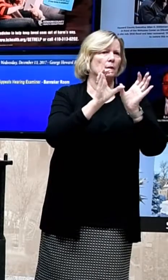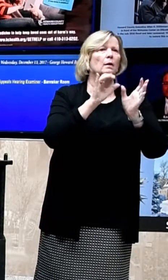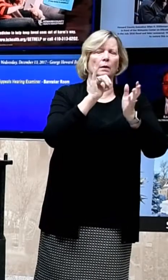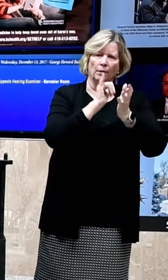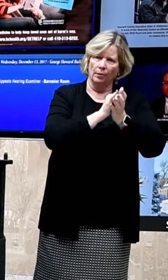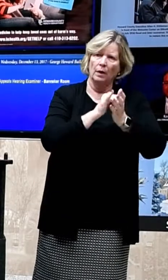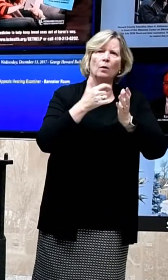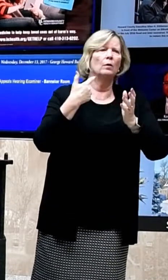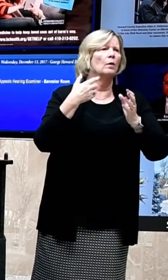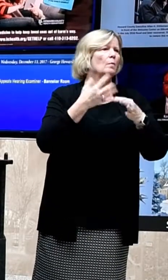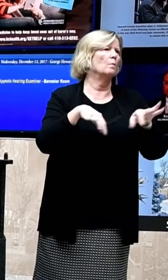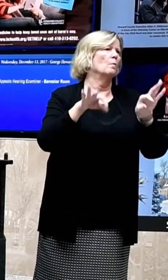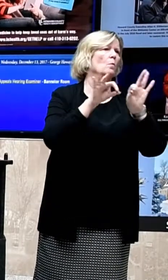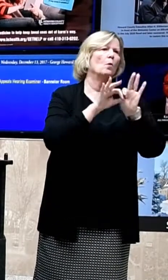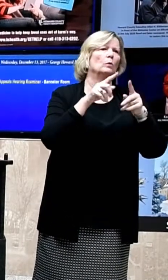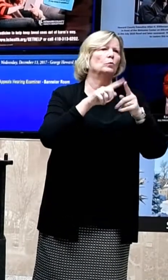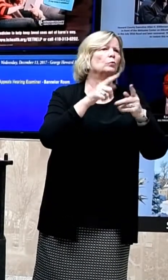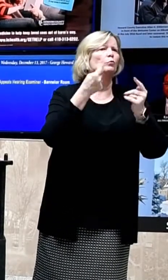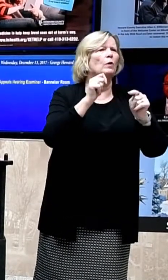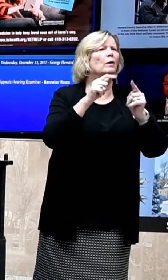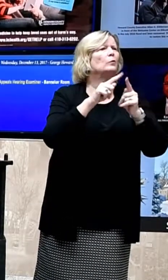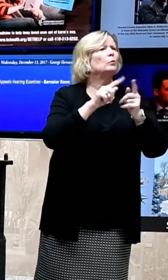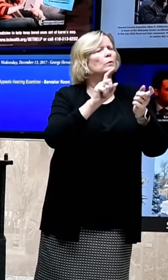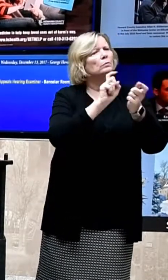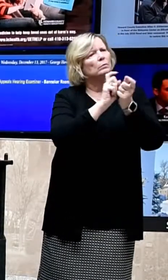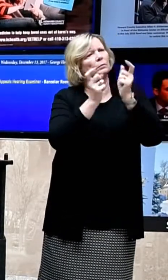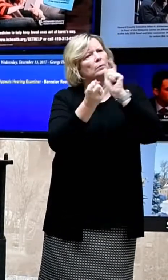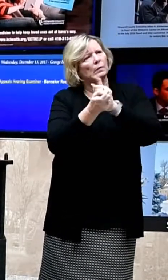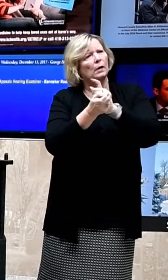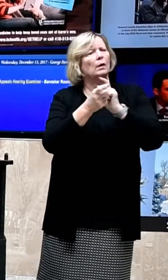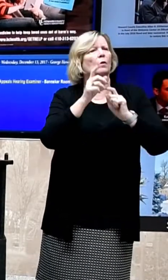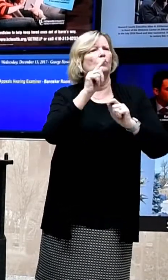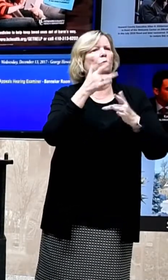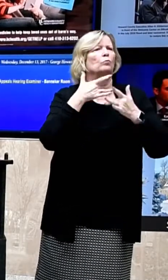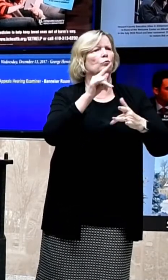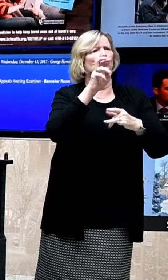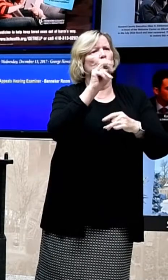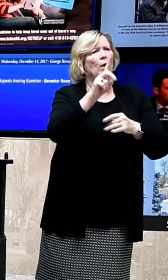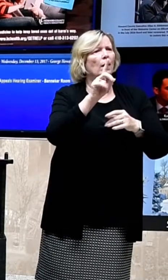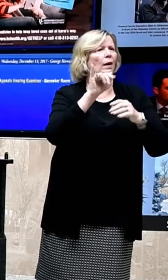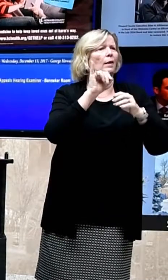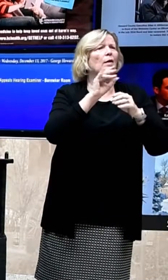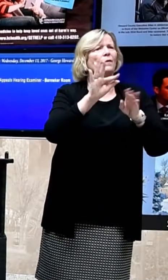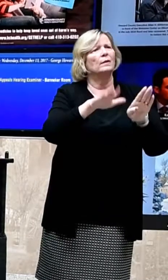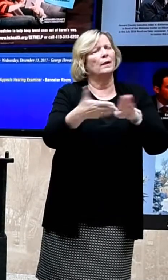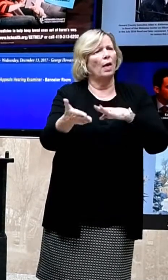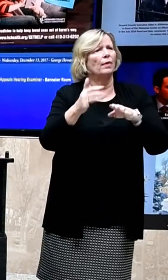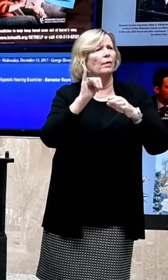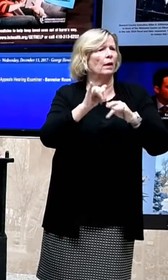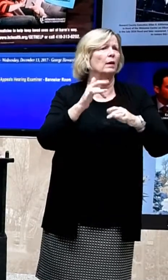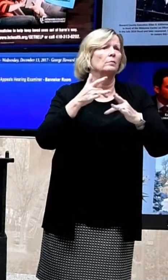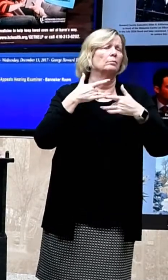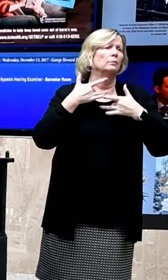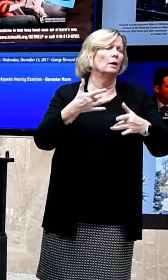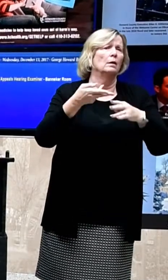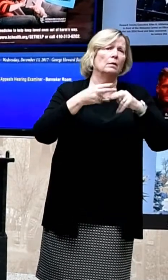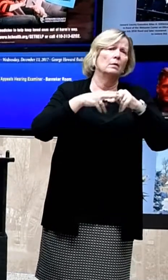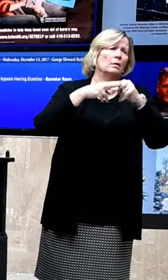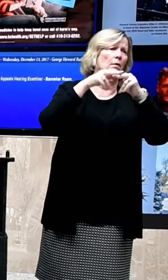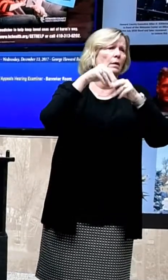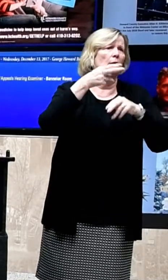trend of opioid overdose deaths that are increasing in Howard County, similar to trends seen in other